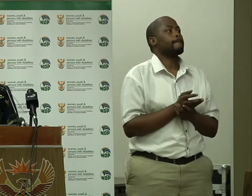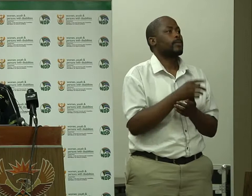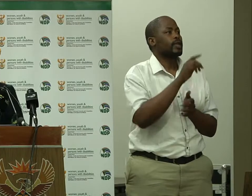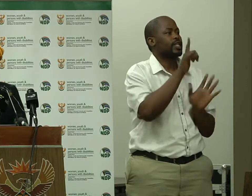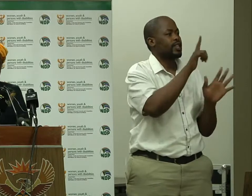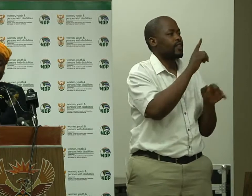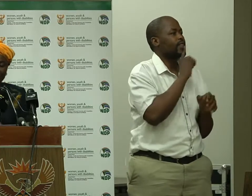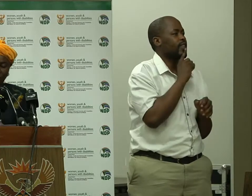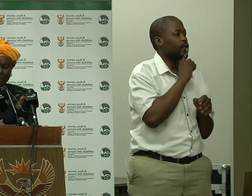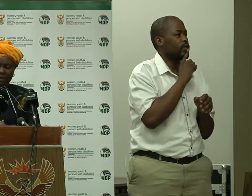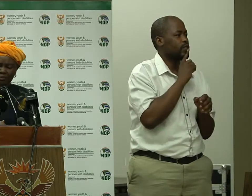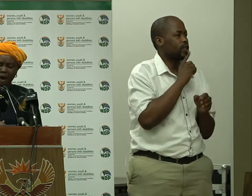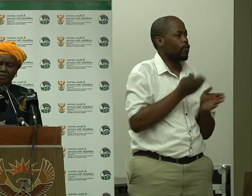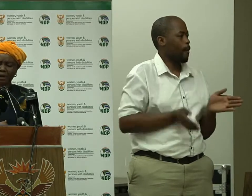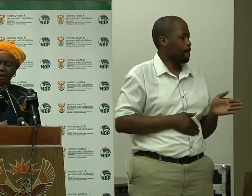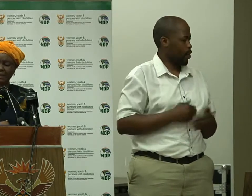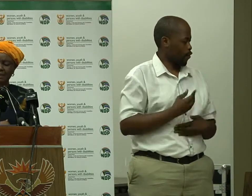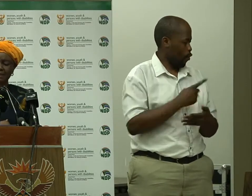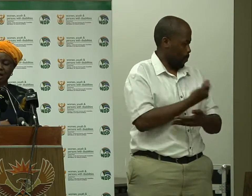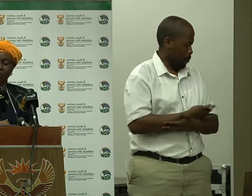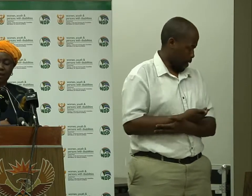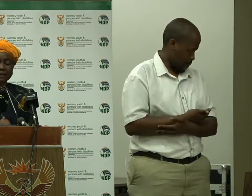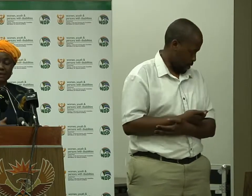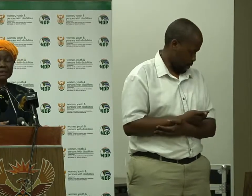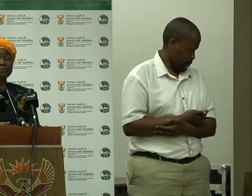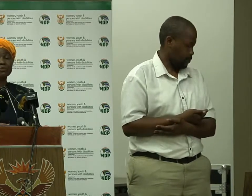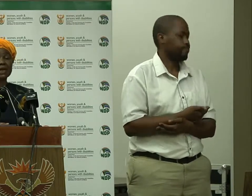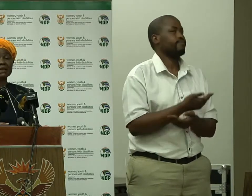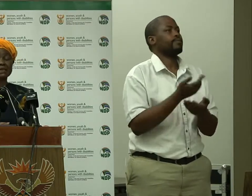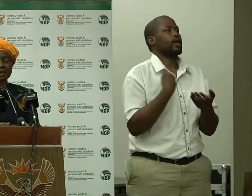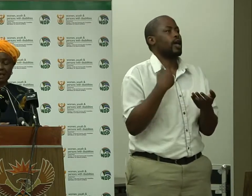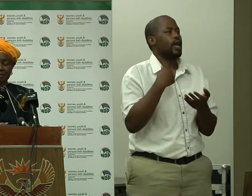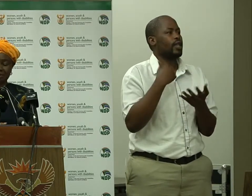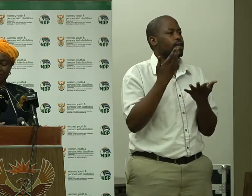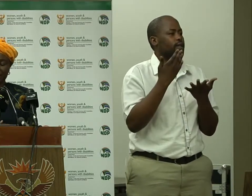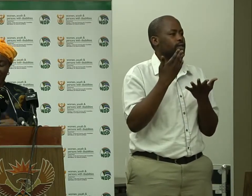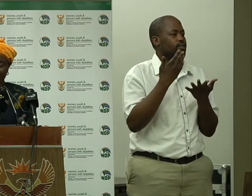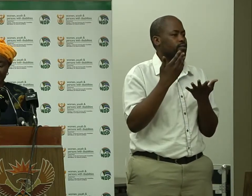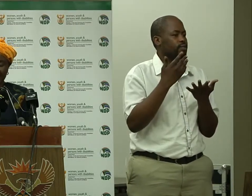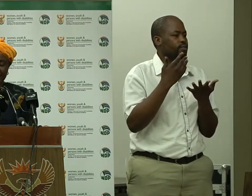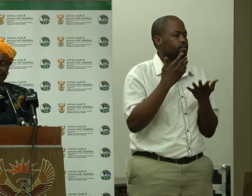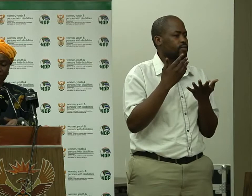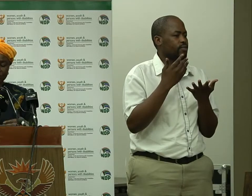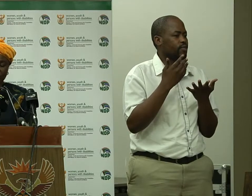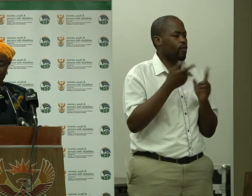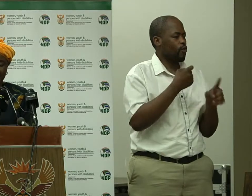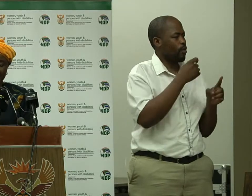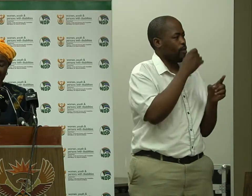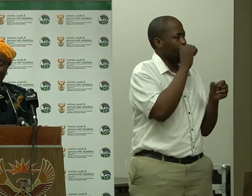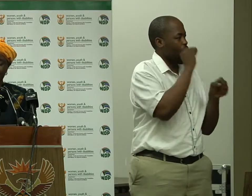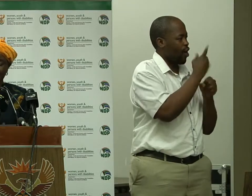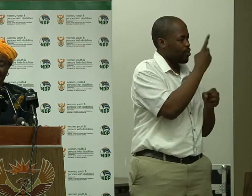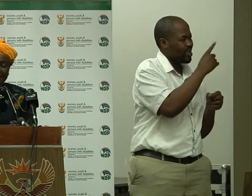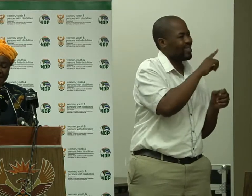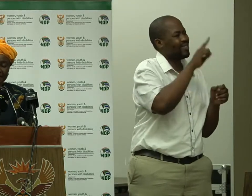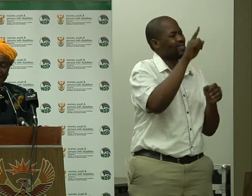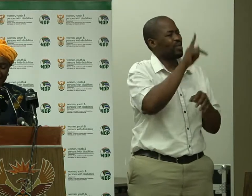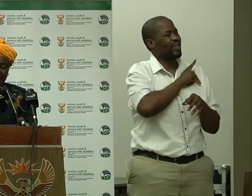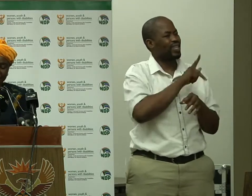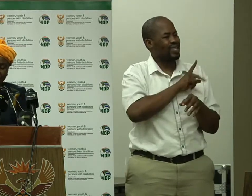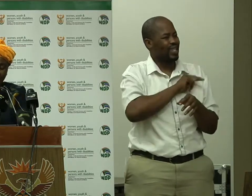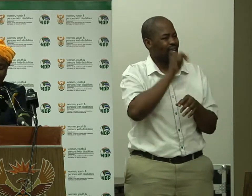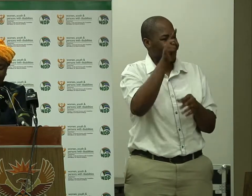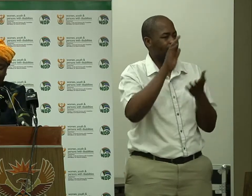7,926 nappies, and washing powder packs were distributed between Gauteng, KwaZulu-Natal, and the